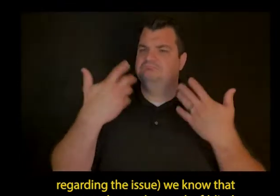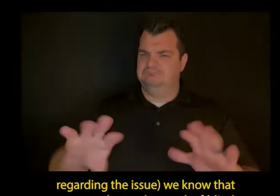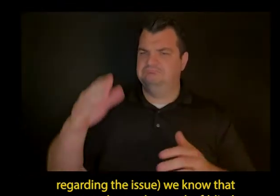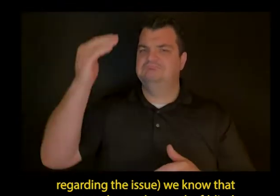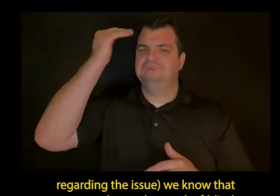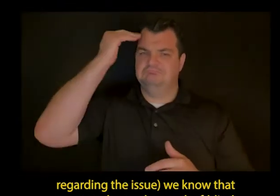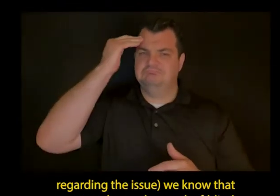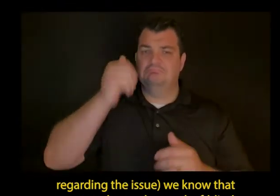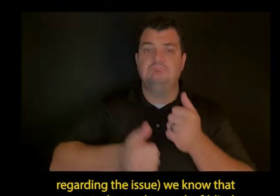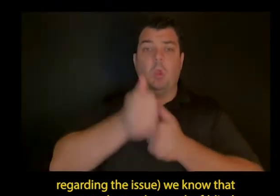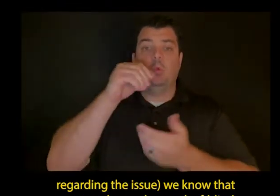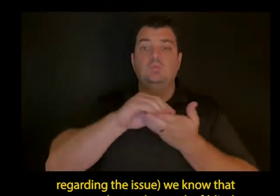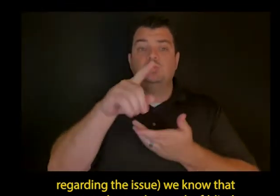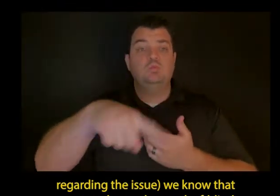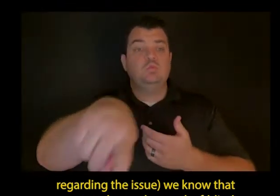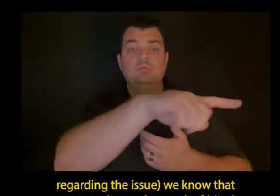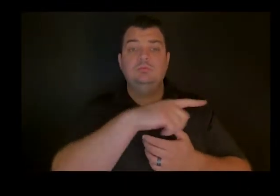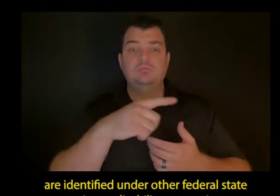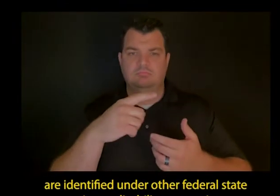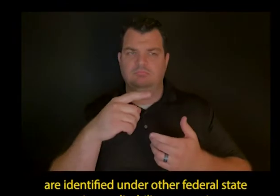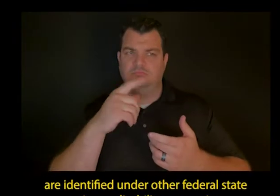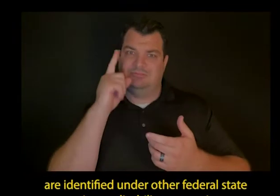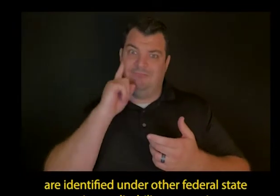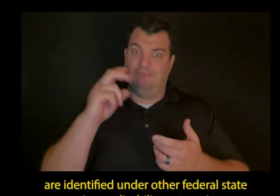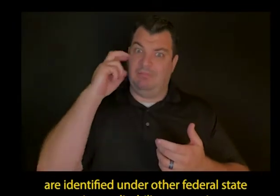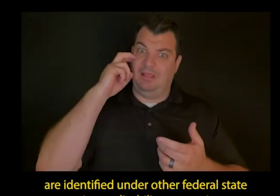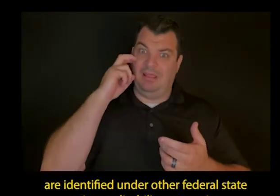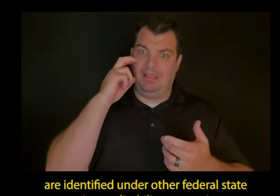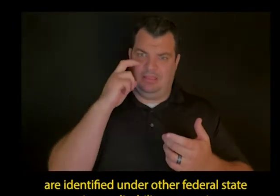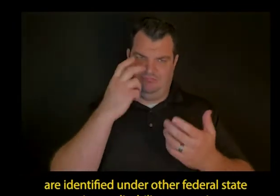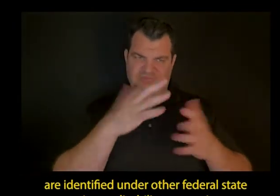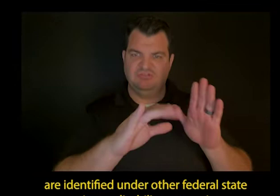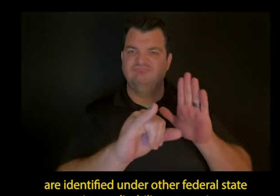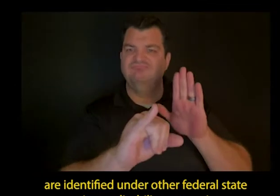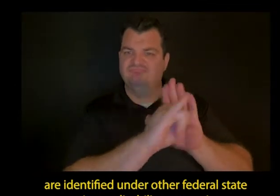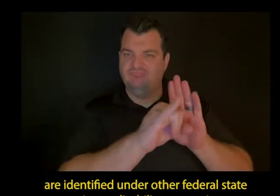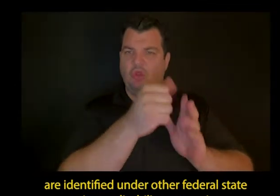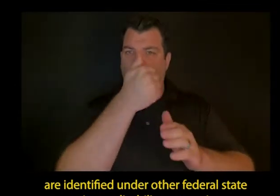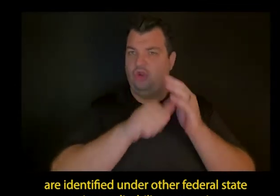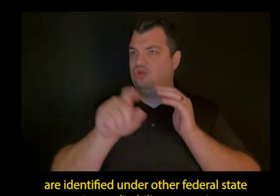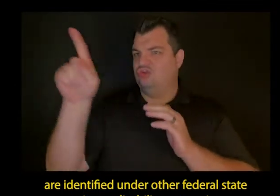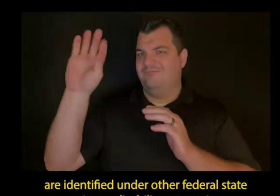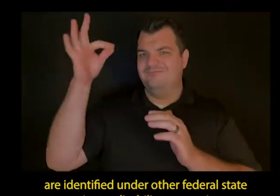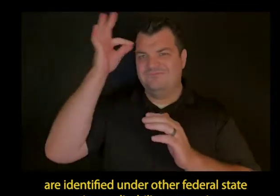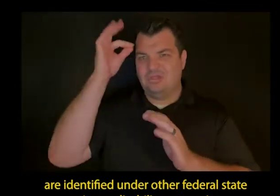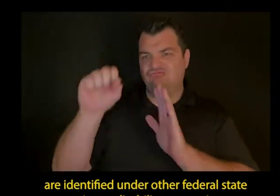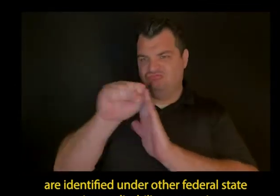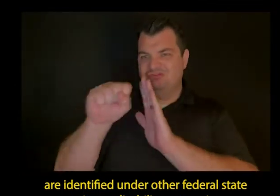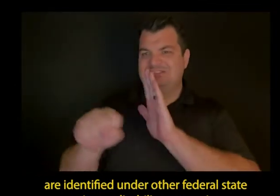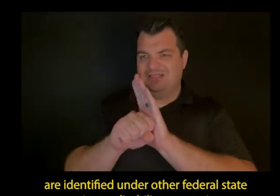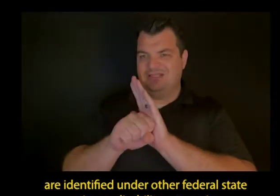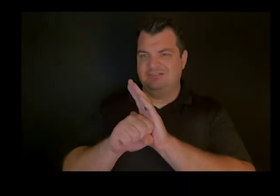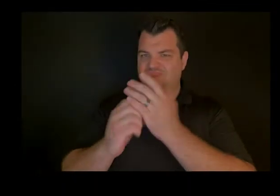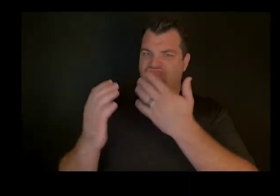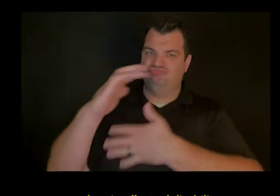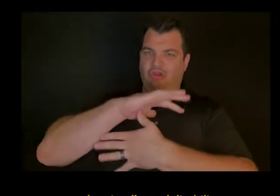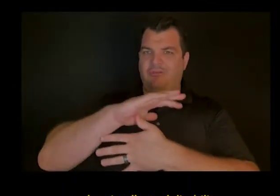We know that most students who are deafblind are identified under other federal state primary disability categories, such